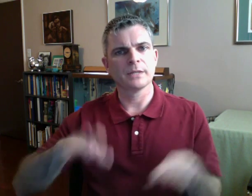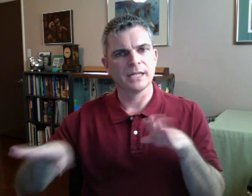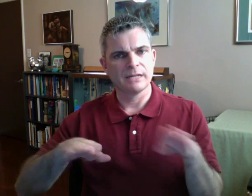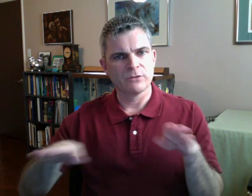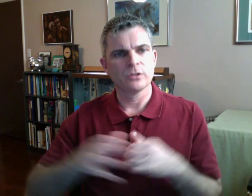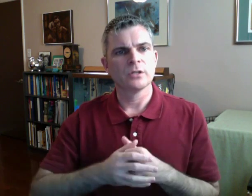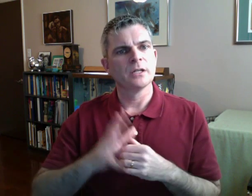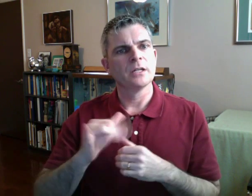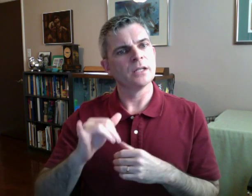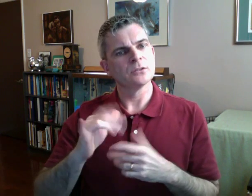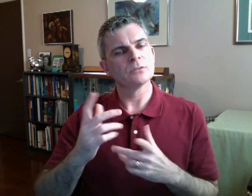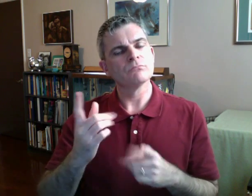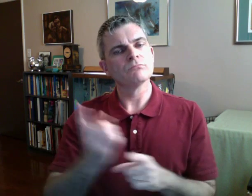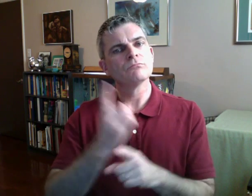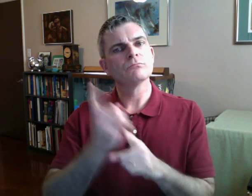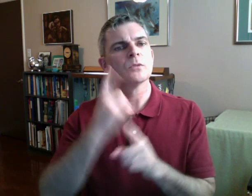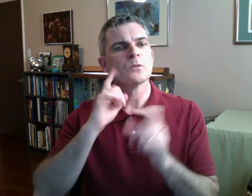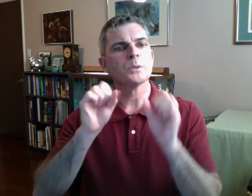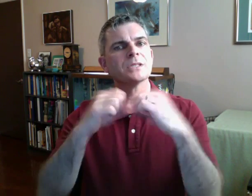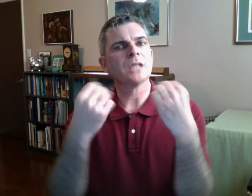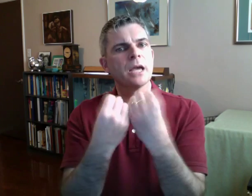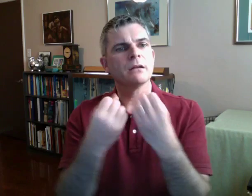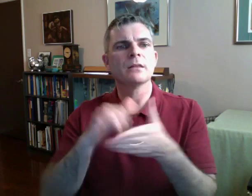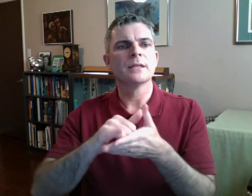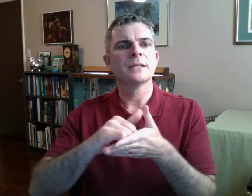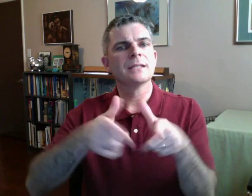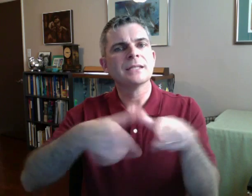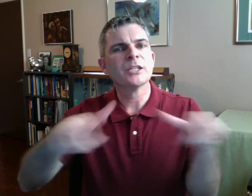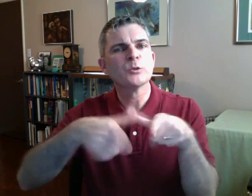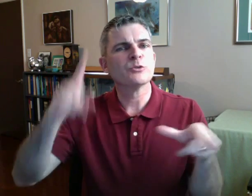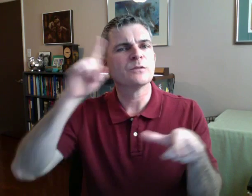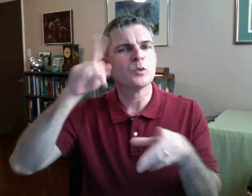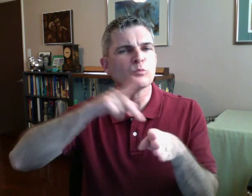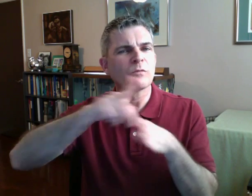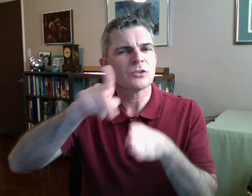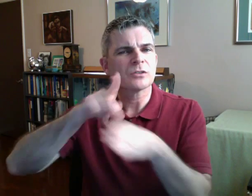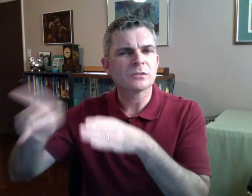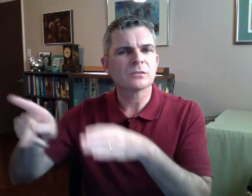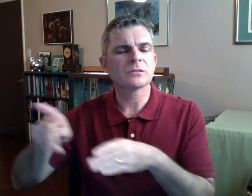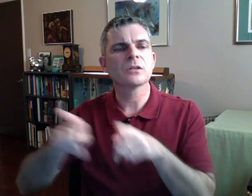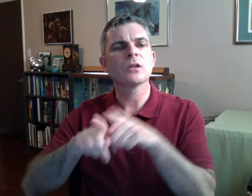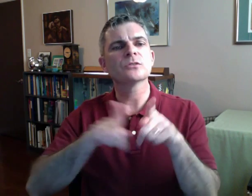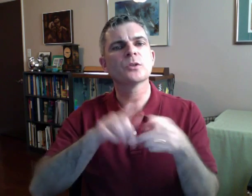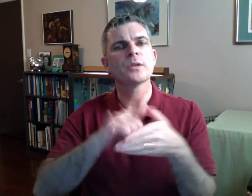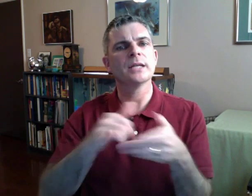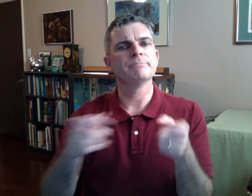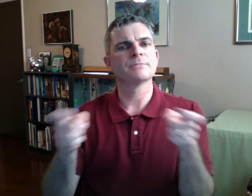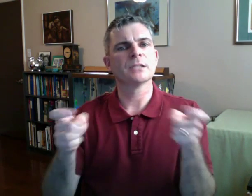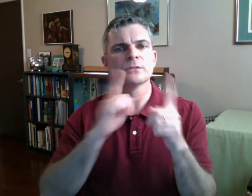users. This is the language of professionals. It also governs the speech between strangers when you first meet.